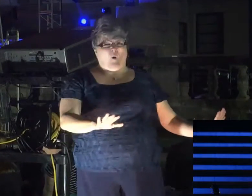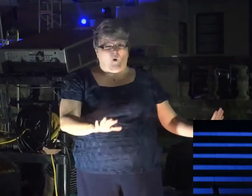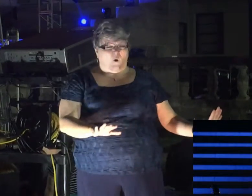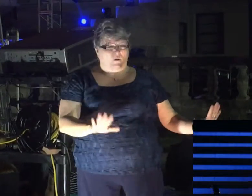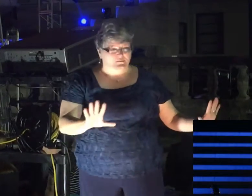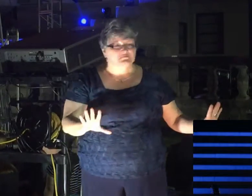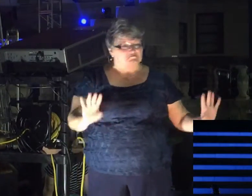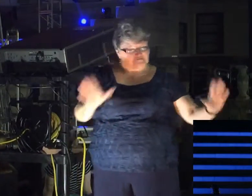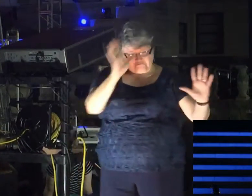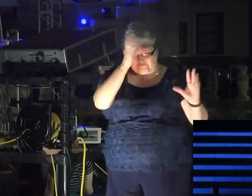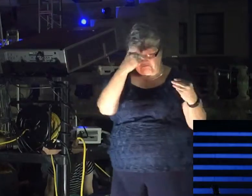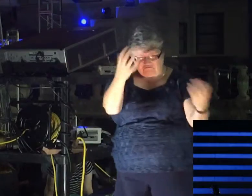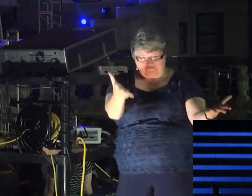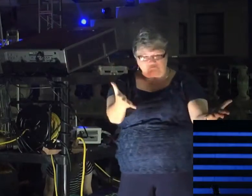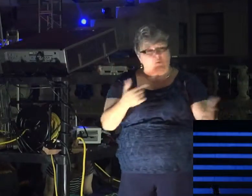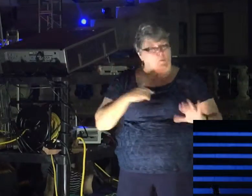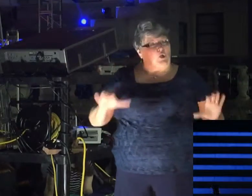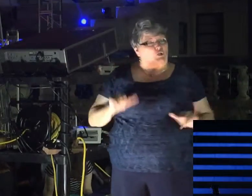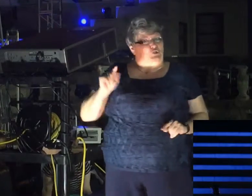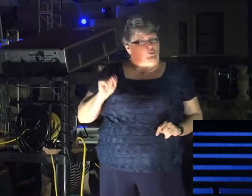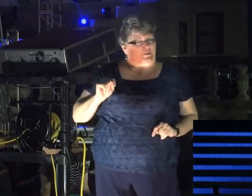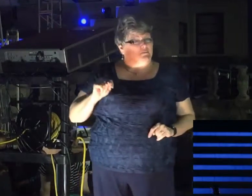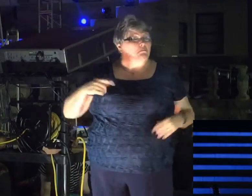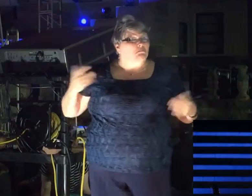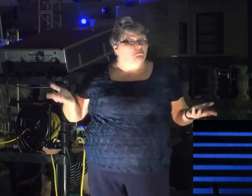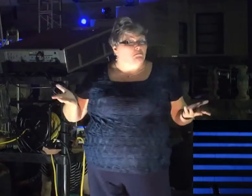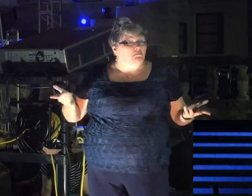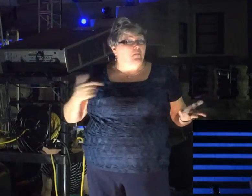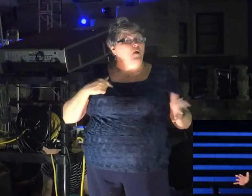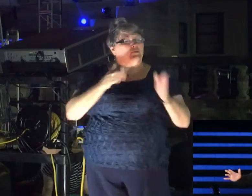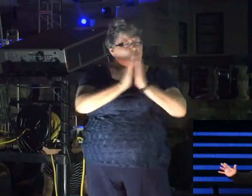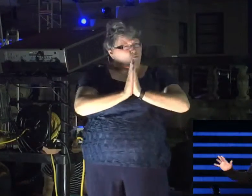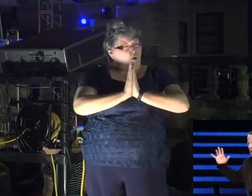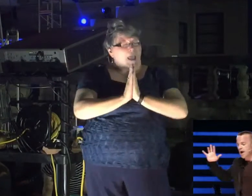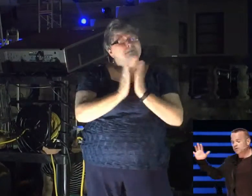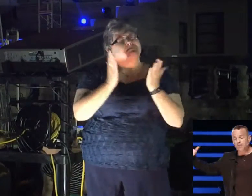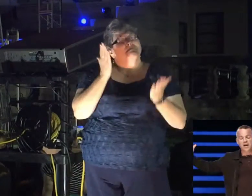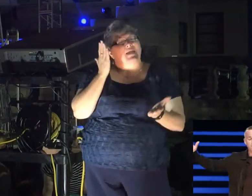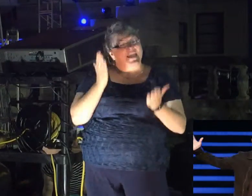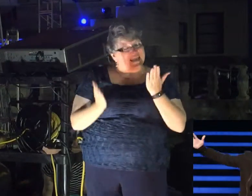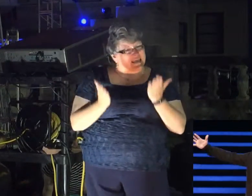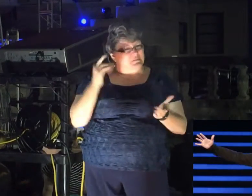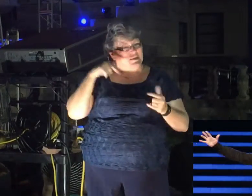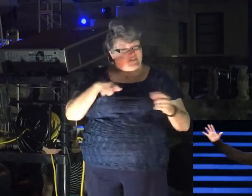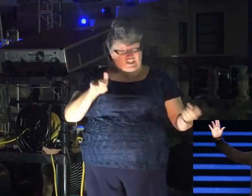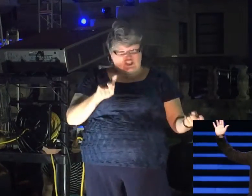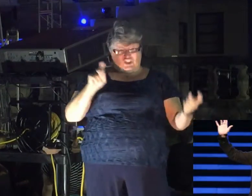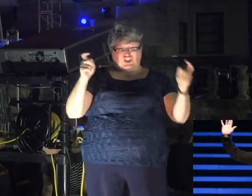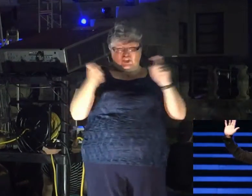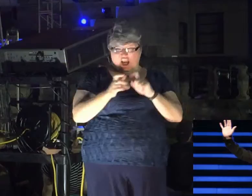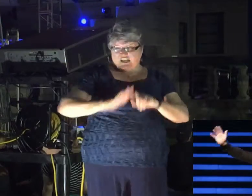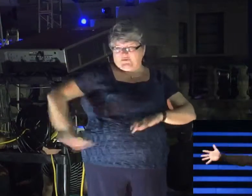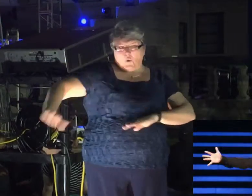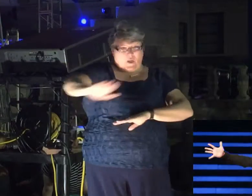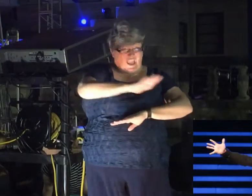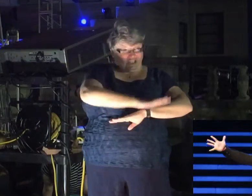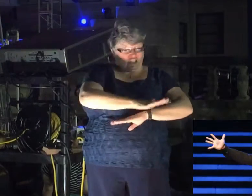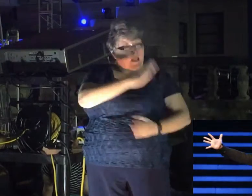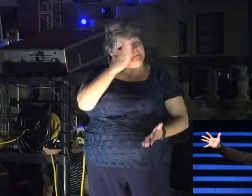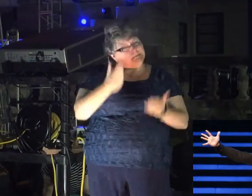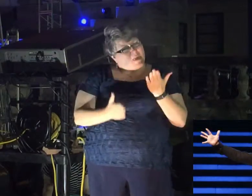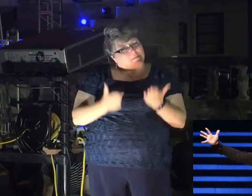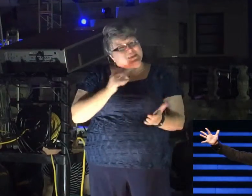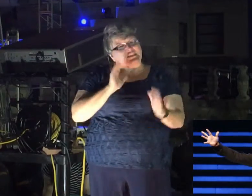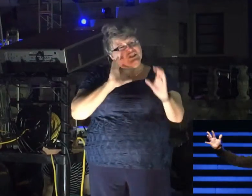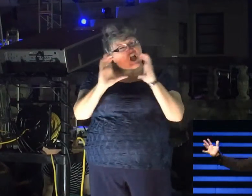did. But you know what? We're going to do it. And here's the thing that I was praying. Maybe this change of venue